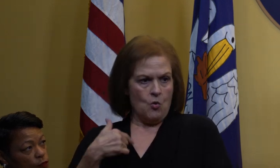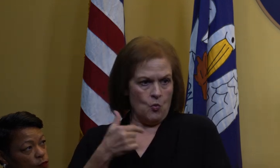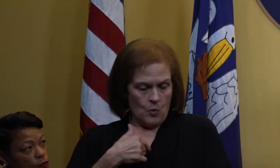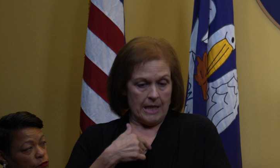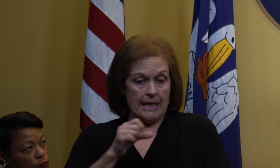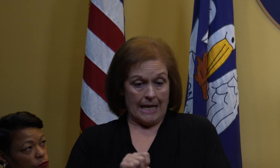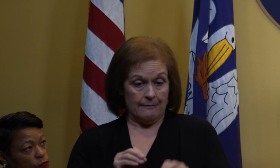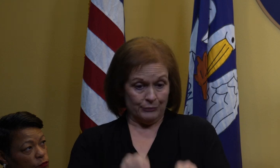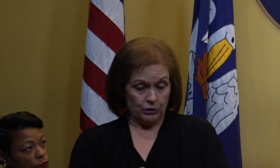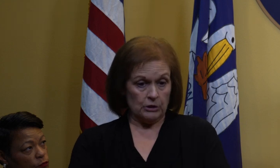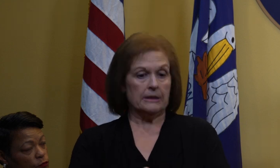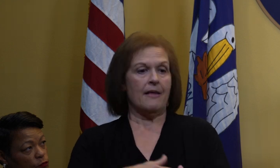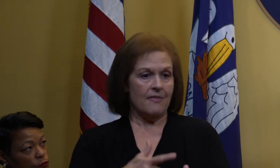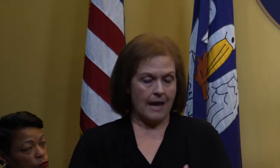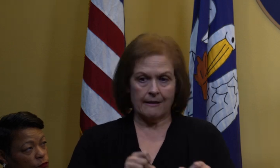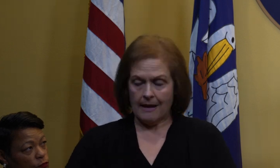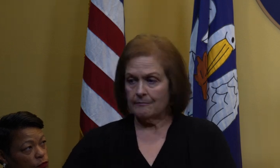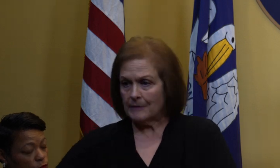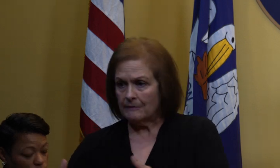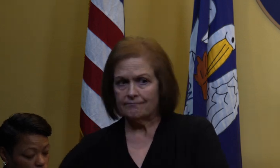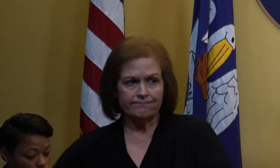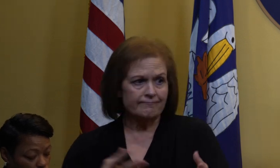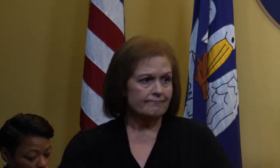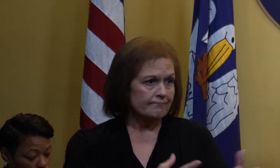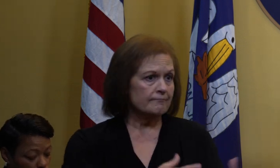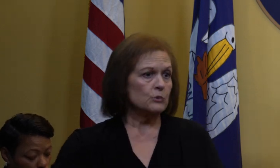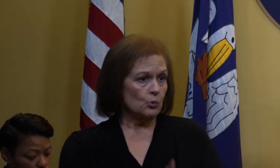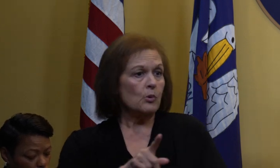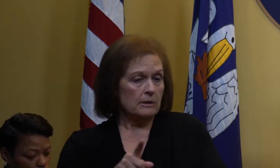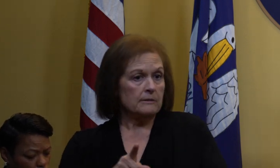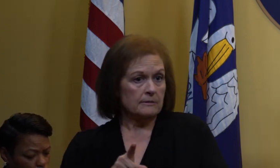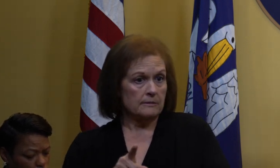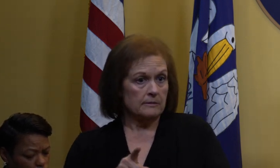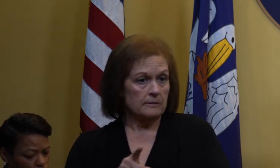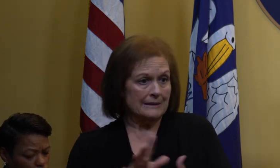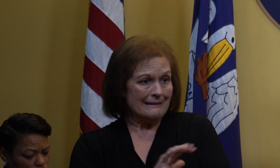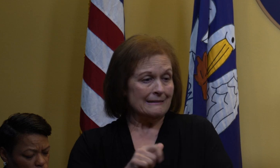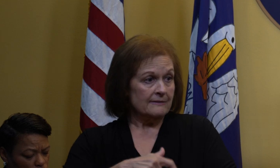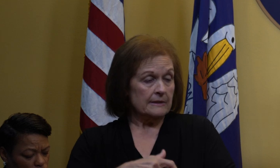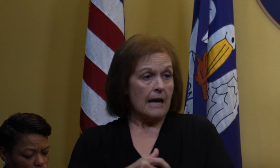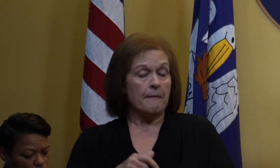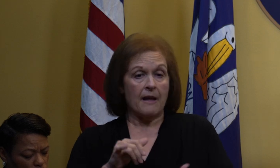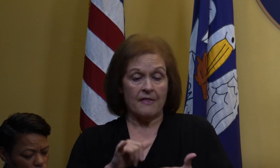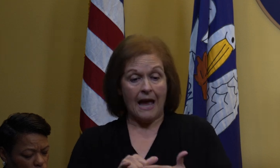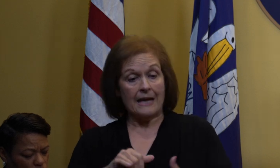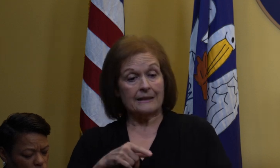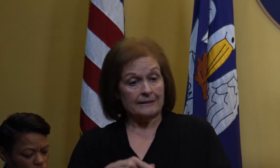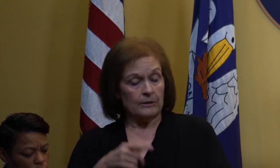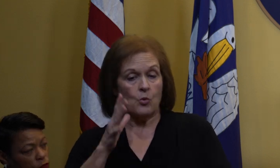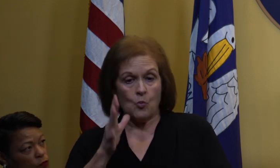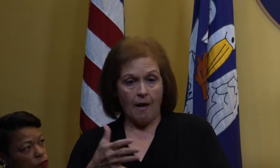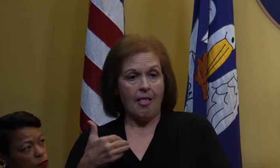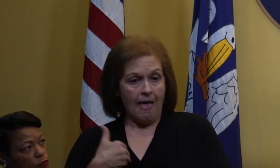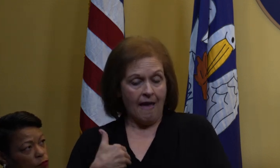our responders, to get out to the public during times of disaster. It will offer unparalleled supply